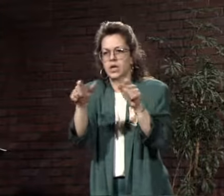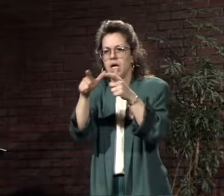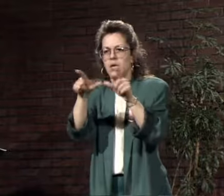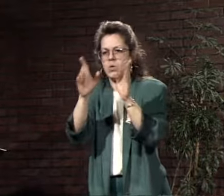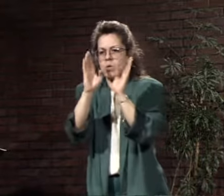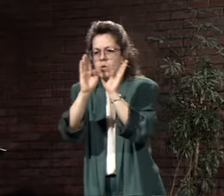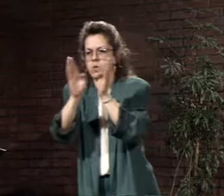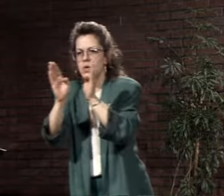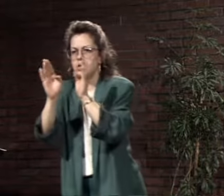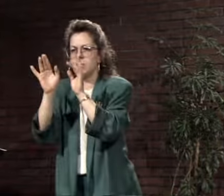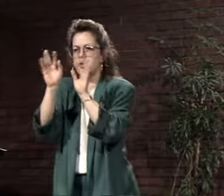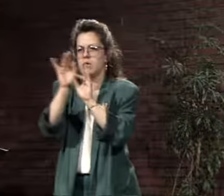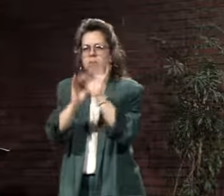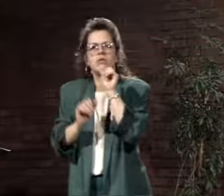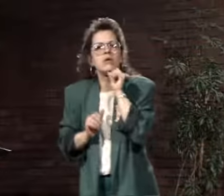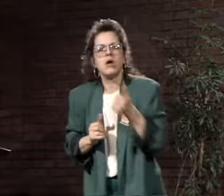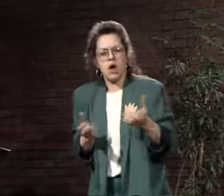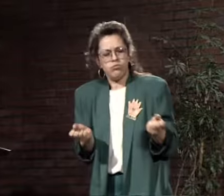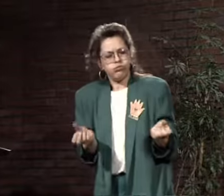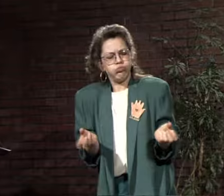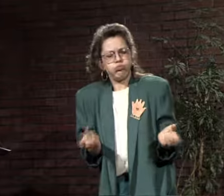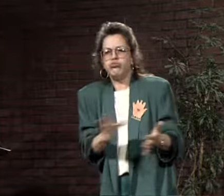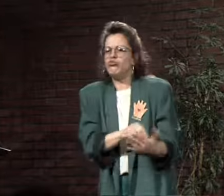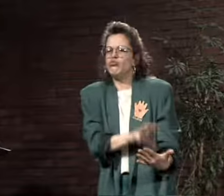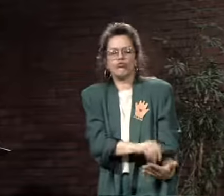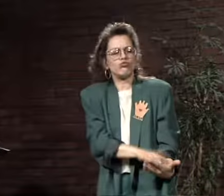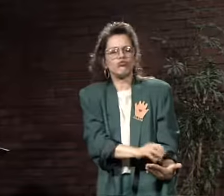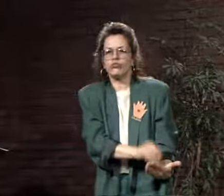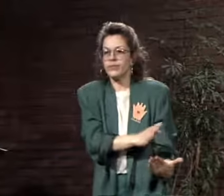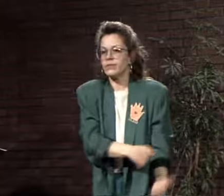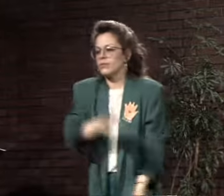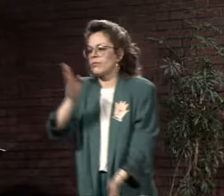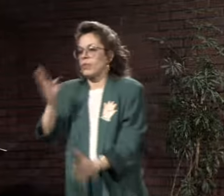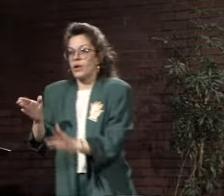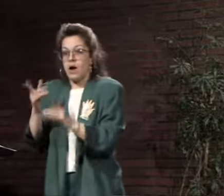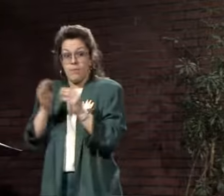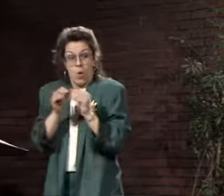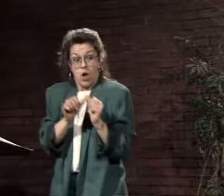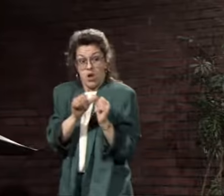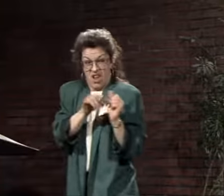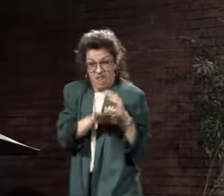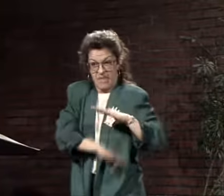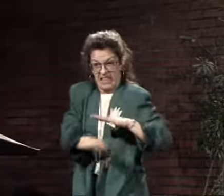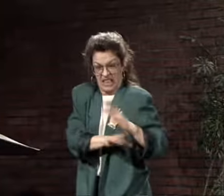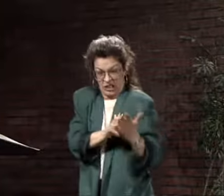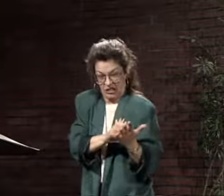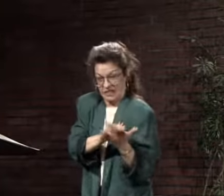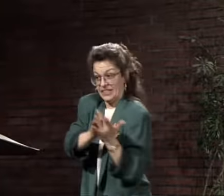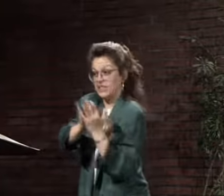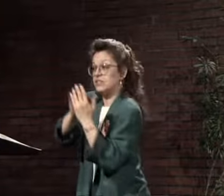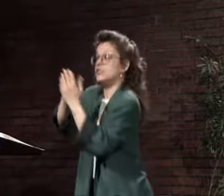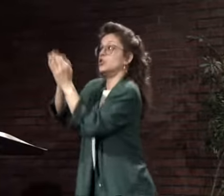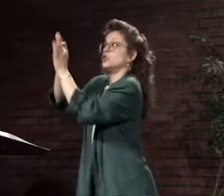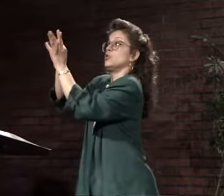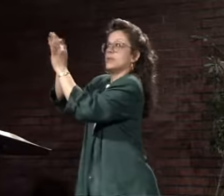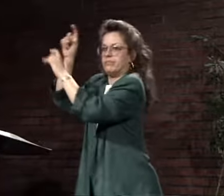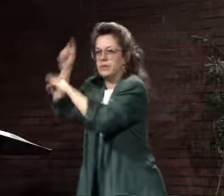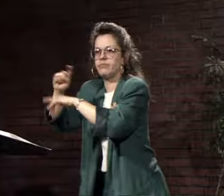in the linguistics of the language? No, they're not. They're learning. They're in the very basic stages